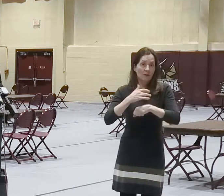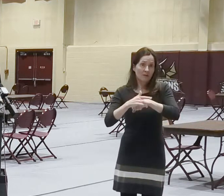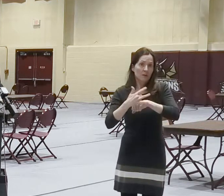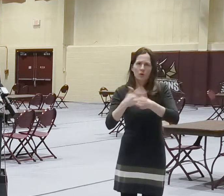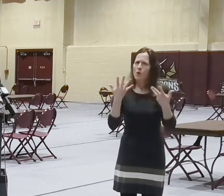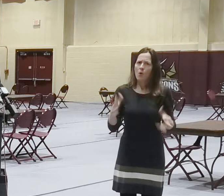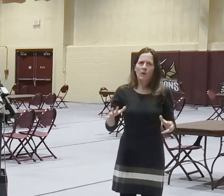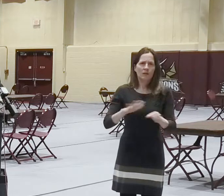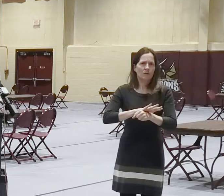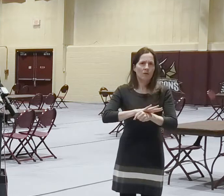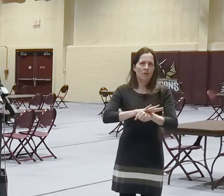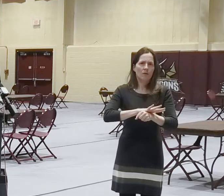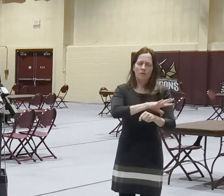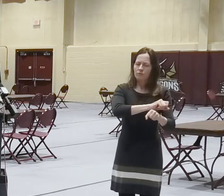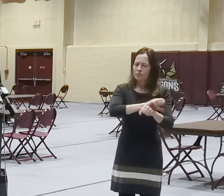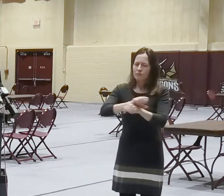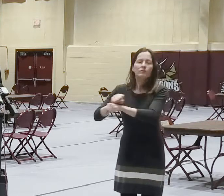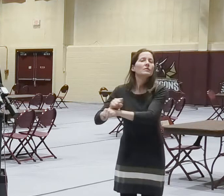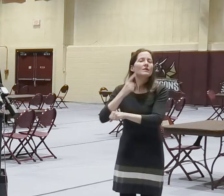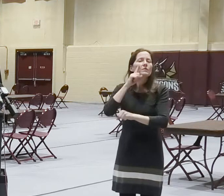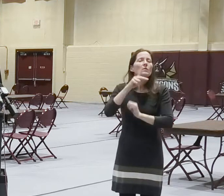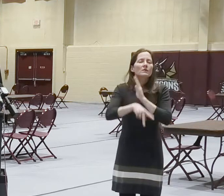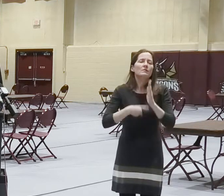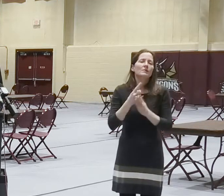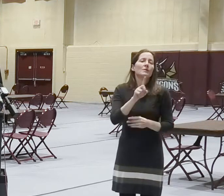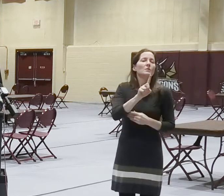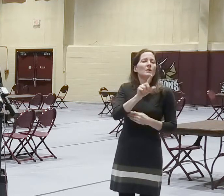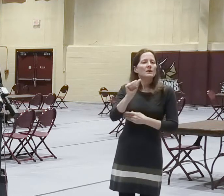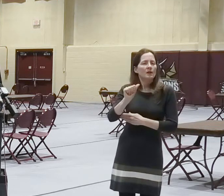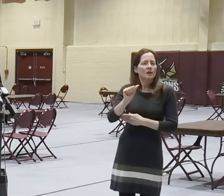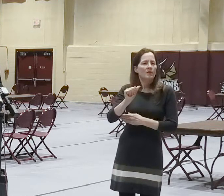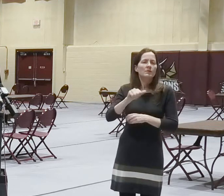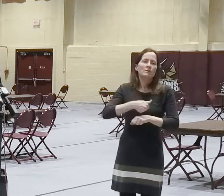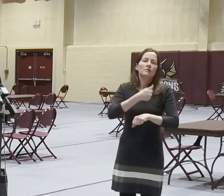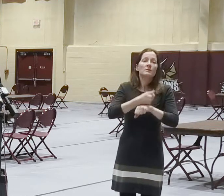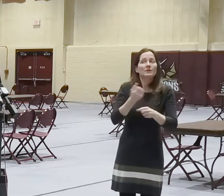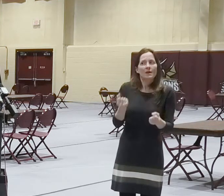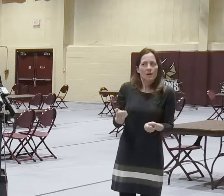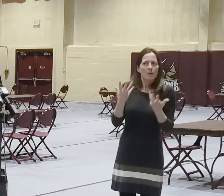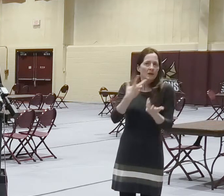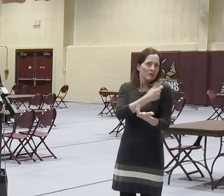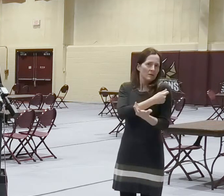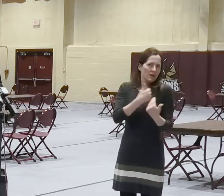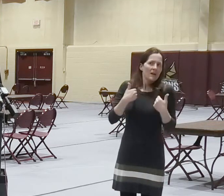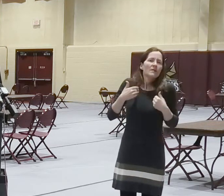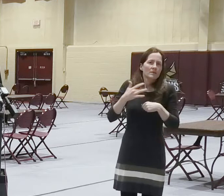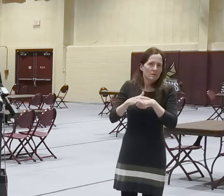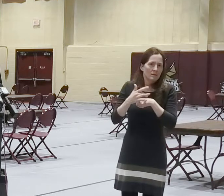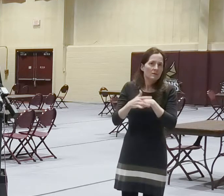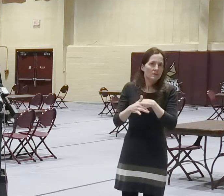for those in Phase 1A based upon the number of doses that we have available.